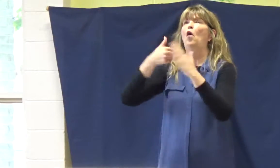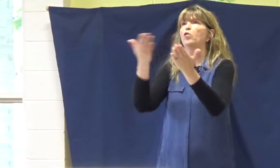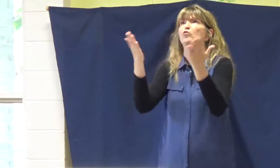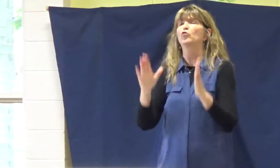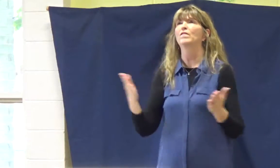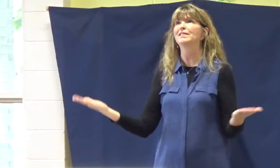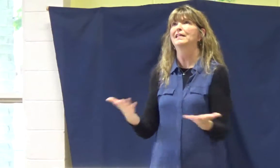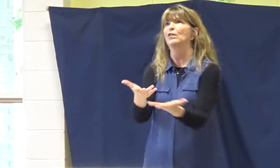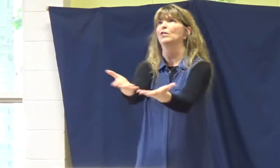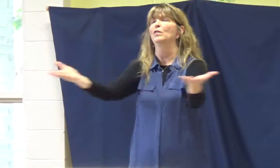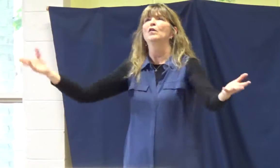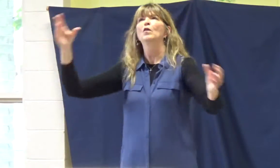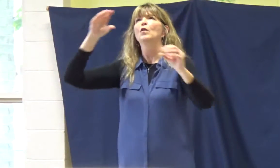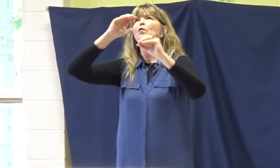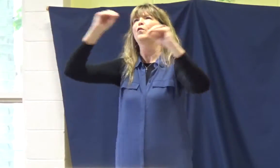their protection.